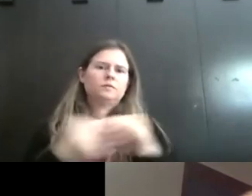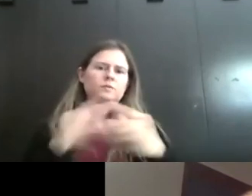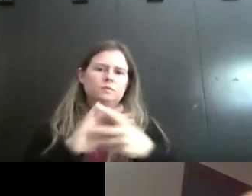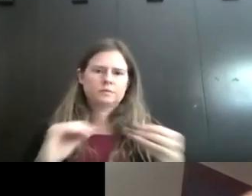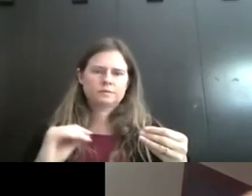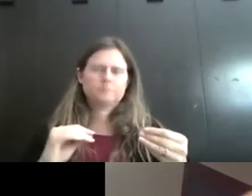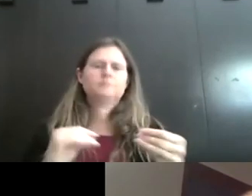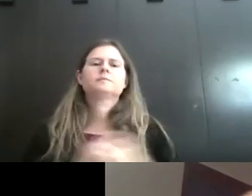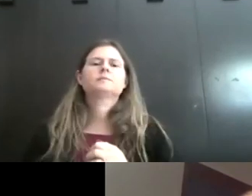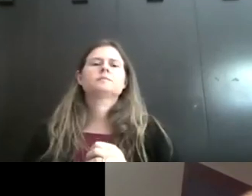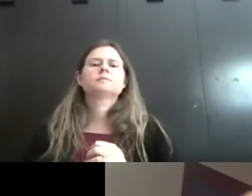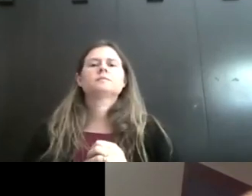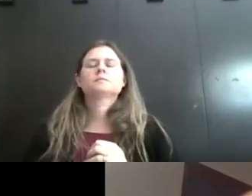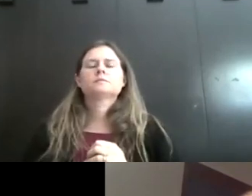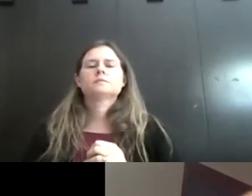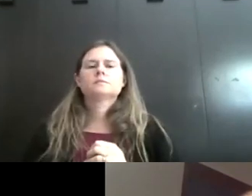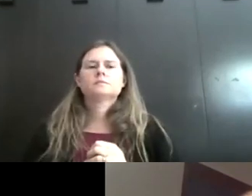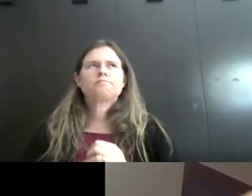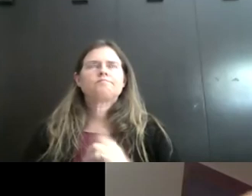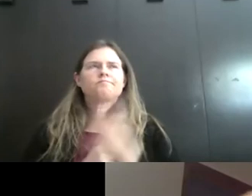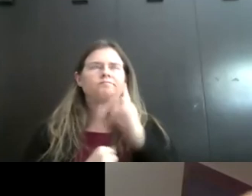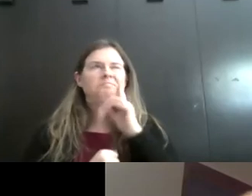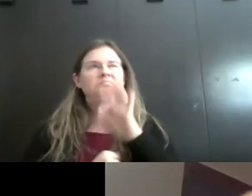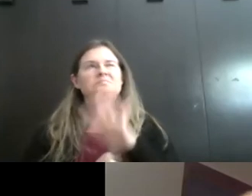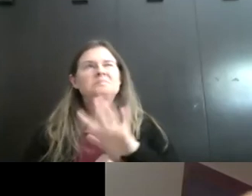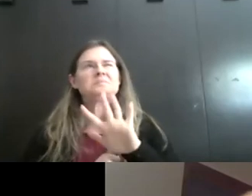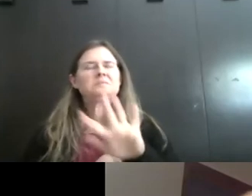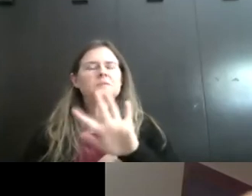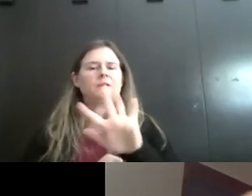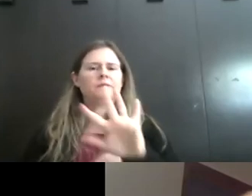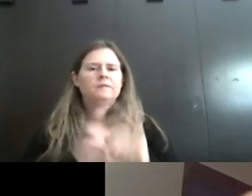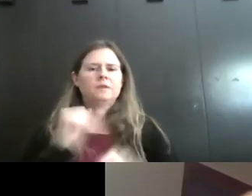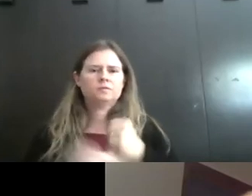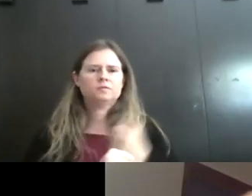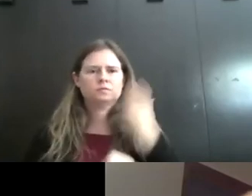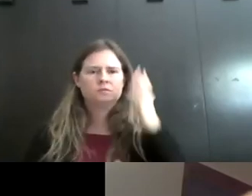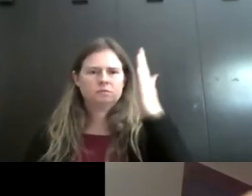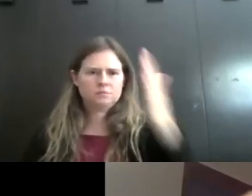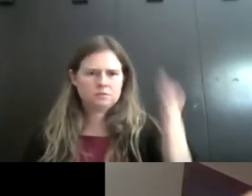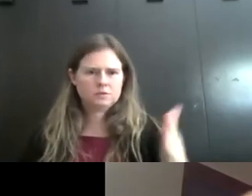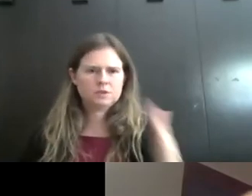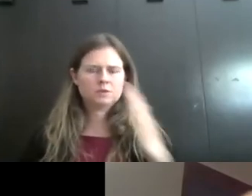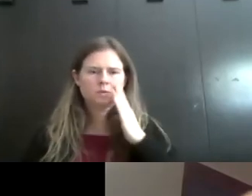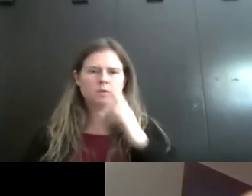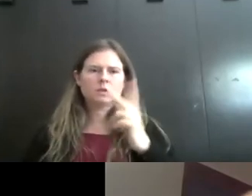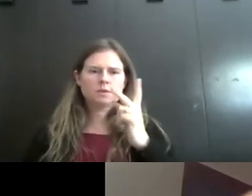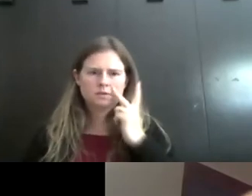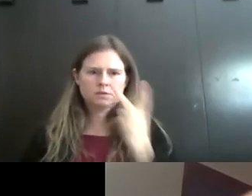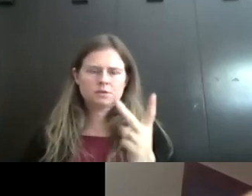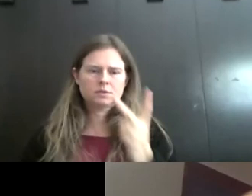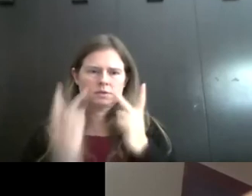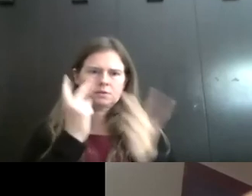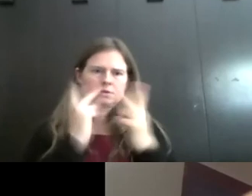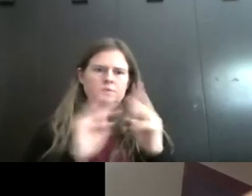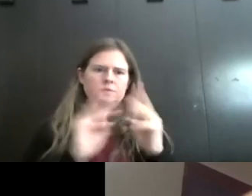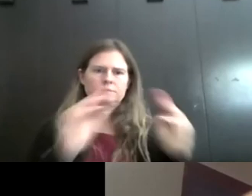But I think in the next 5 years, you're going to be able to see, you'll be seeing at museums more videos